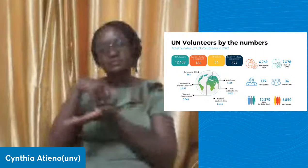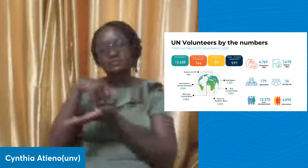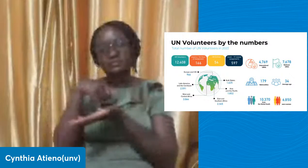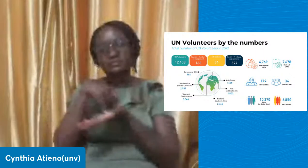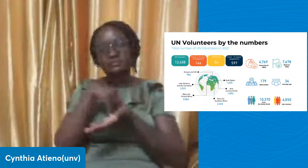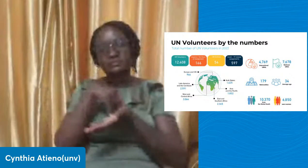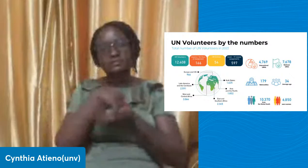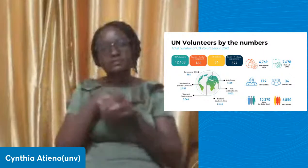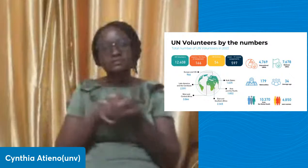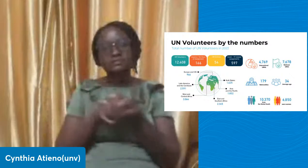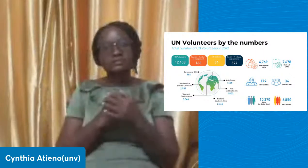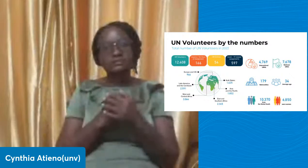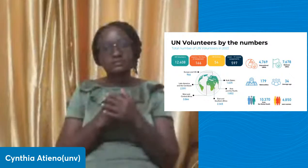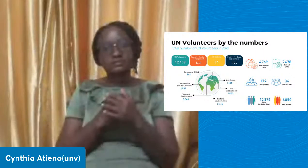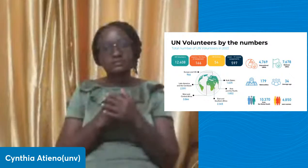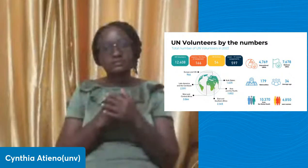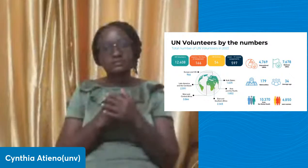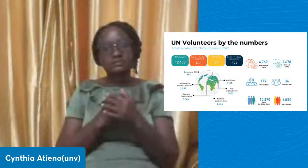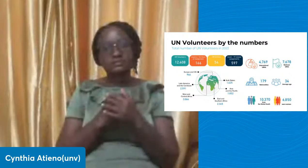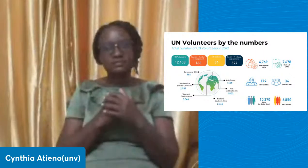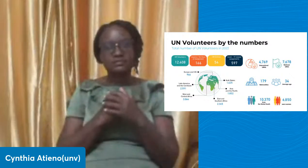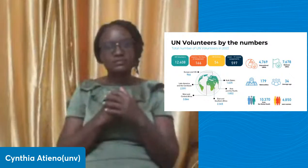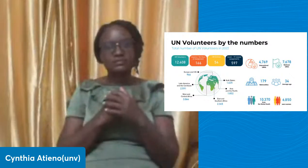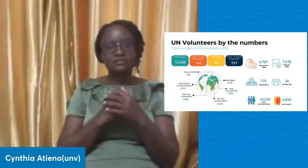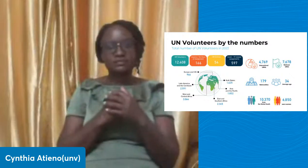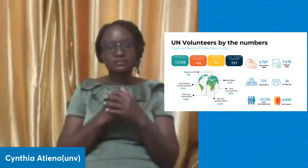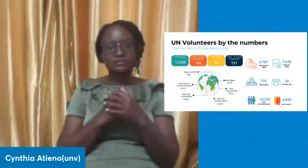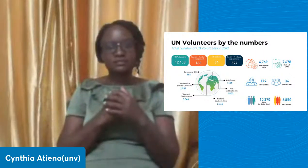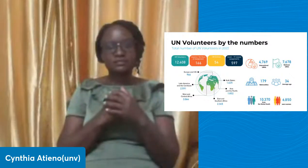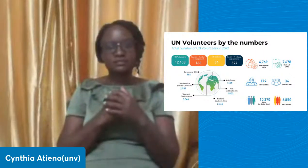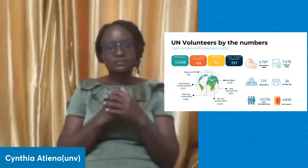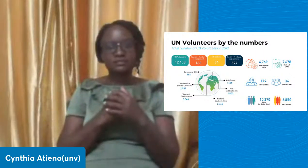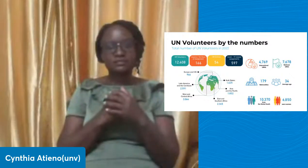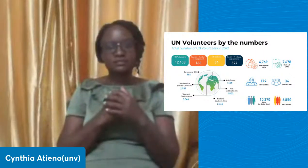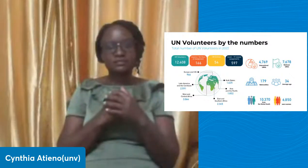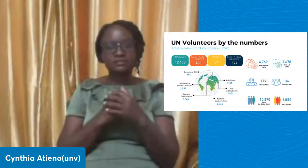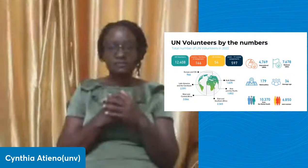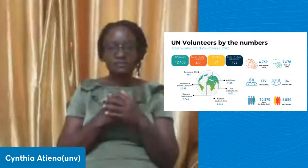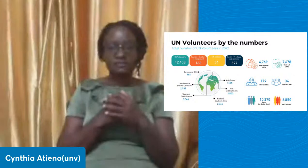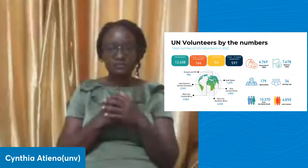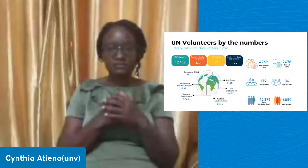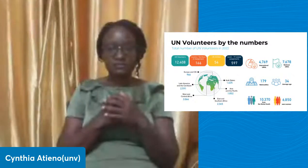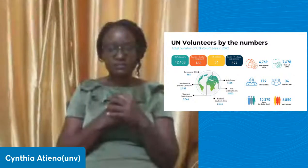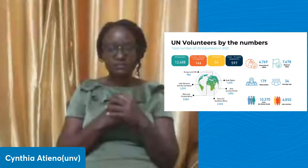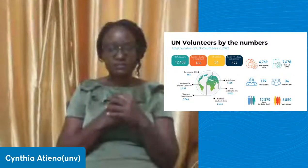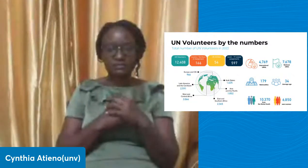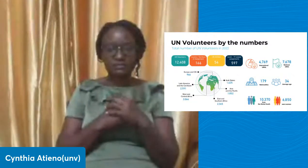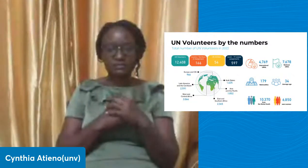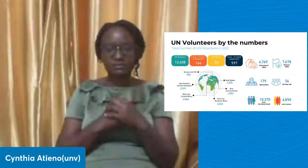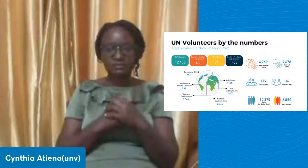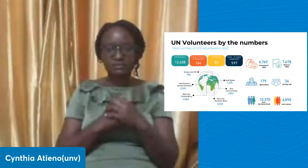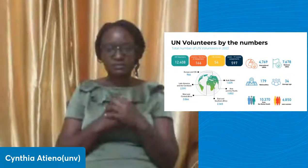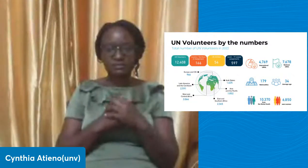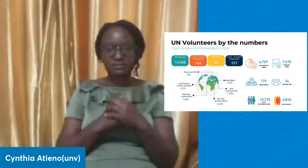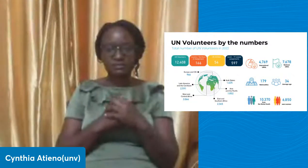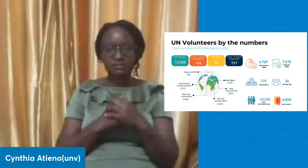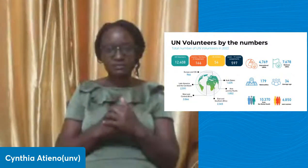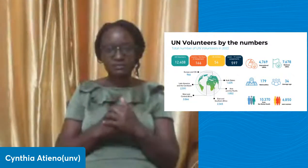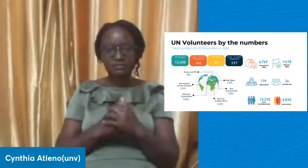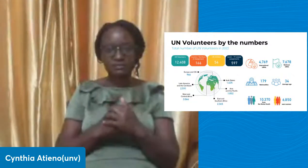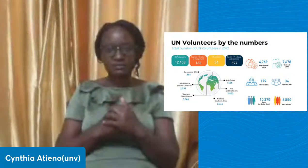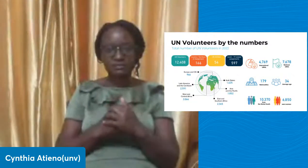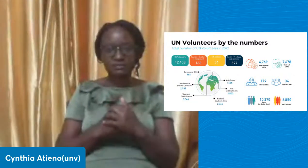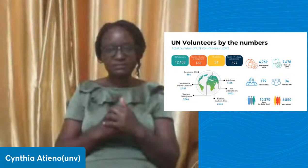persons with disabilities from participating in humanitarian and development work. Overall, these